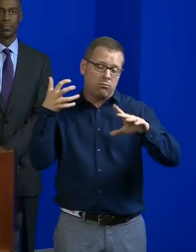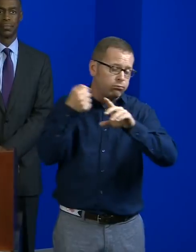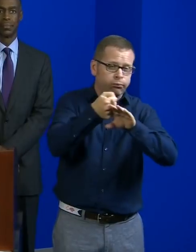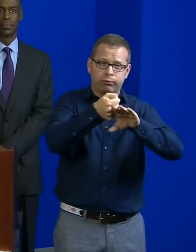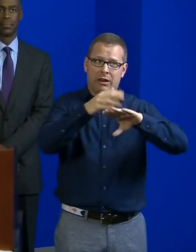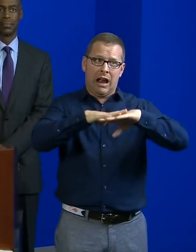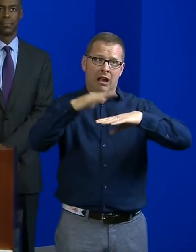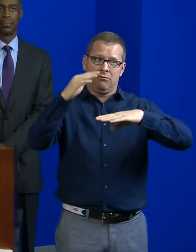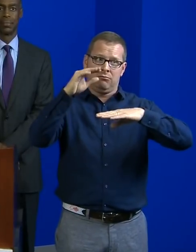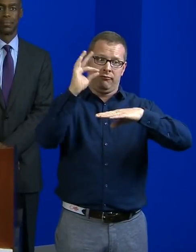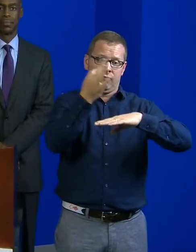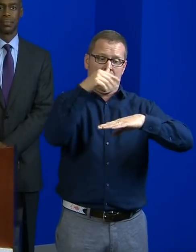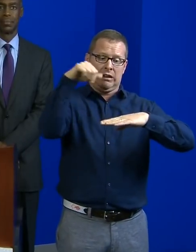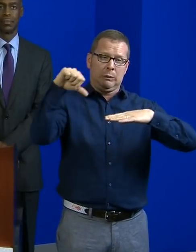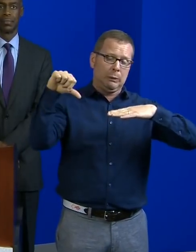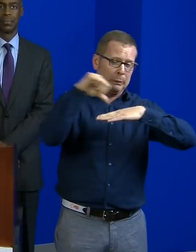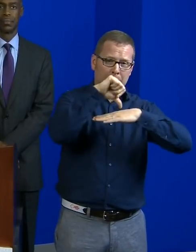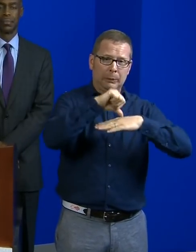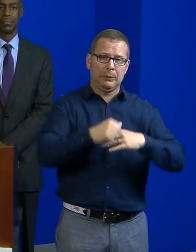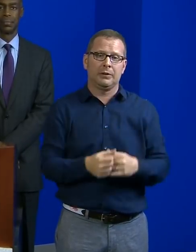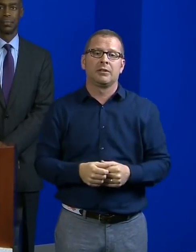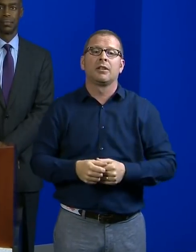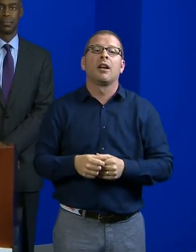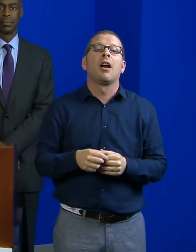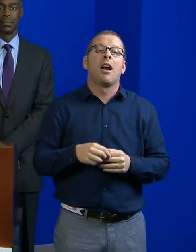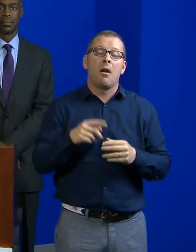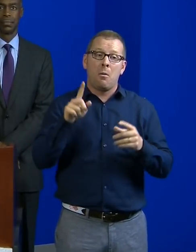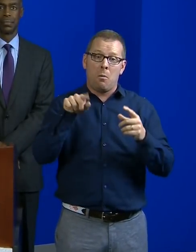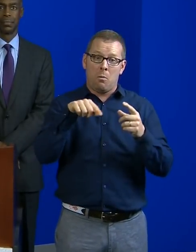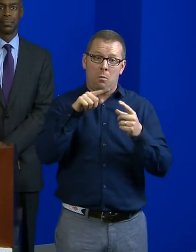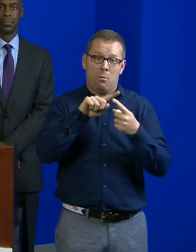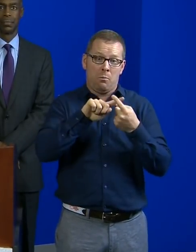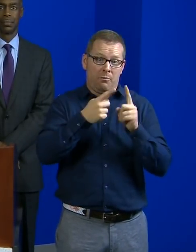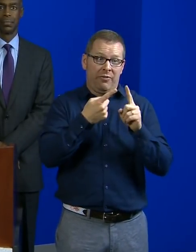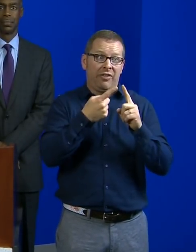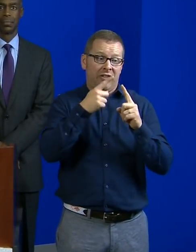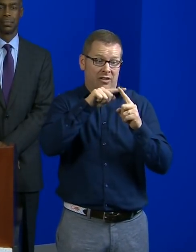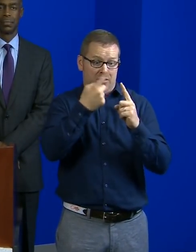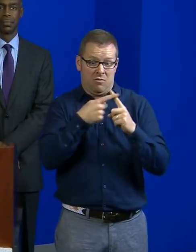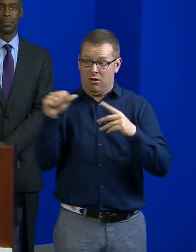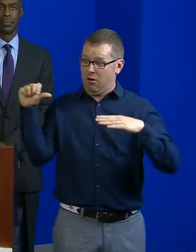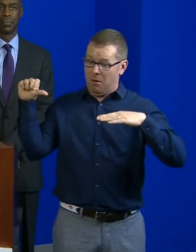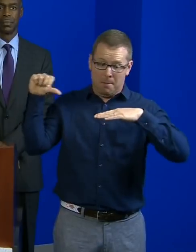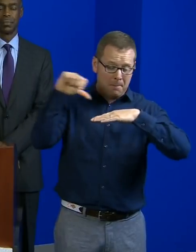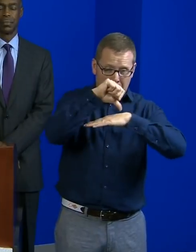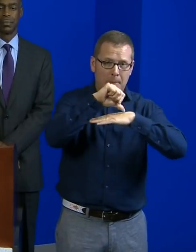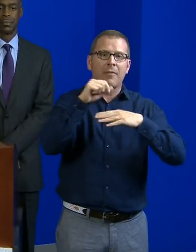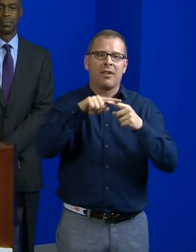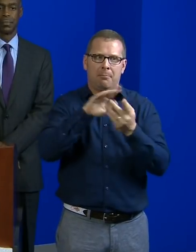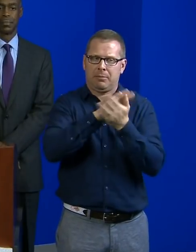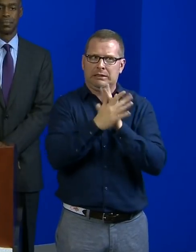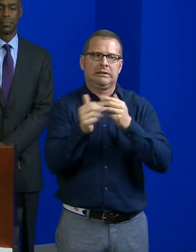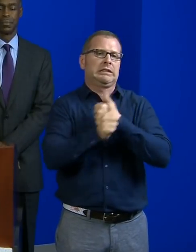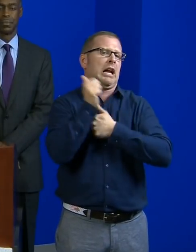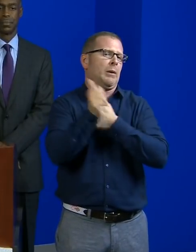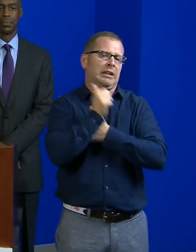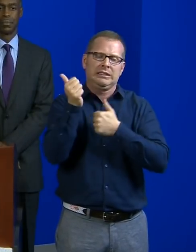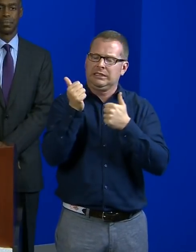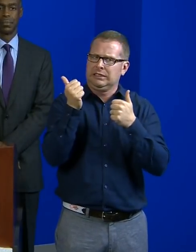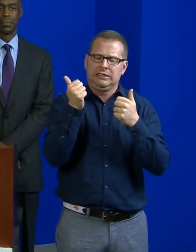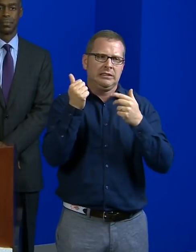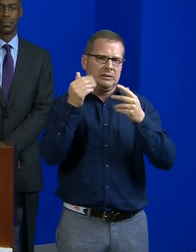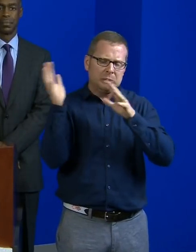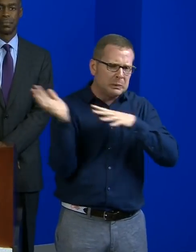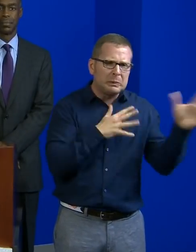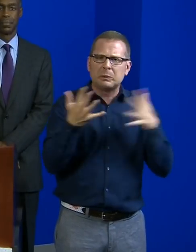conditions here in Broward County very treacherous, and we want you to be safe and off the roads. This morning, I declared a local